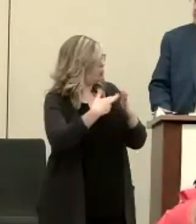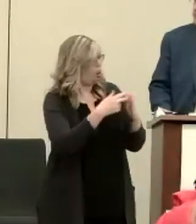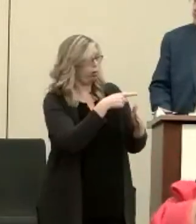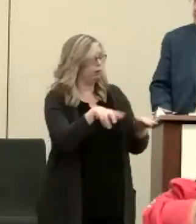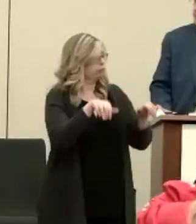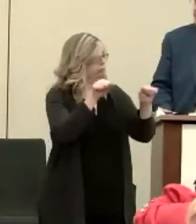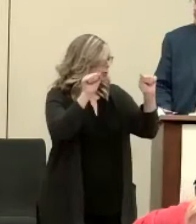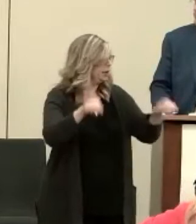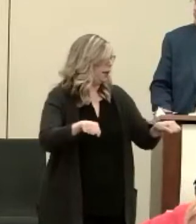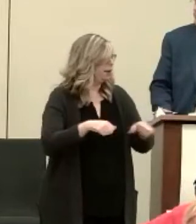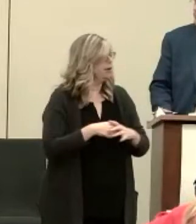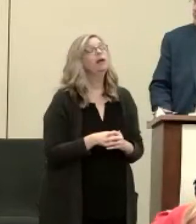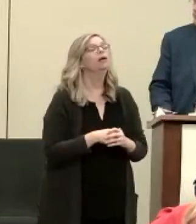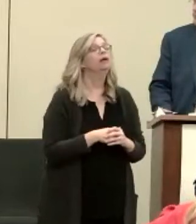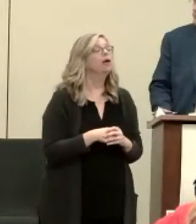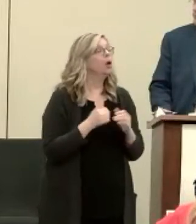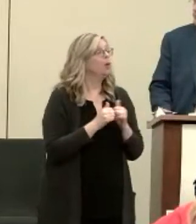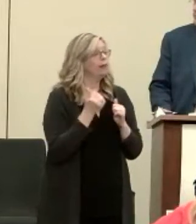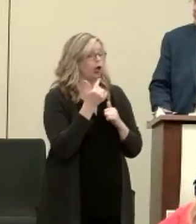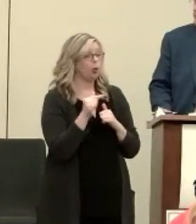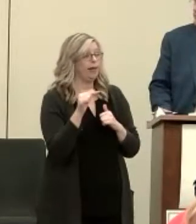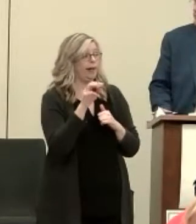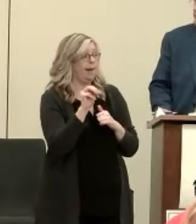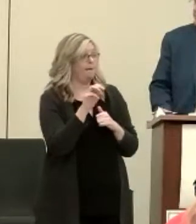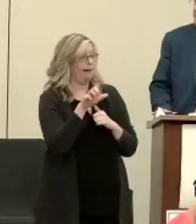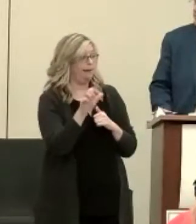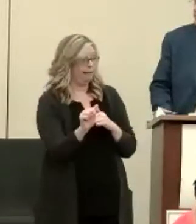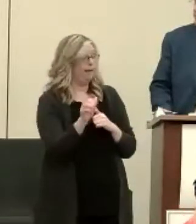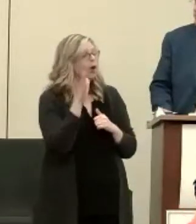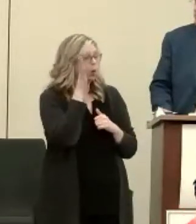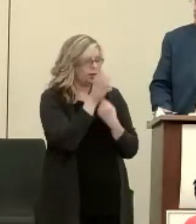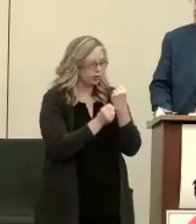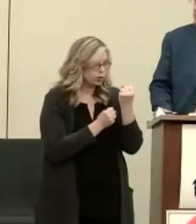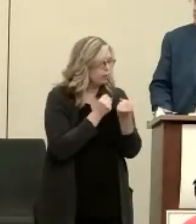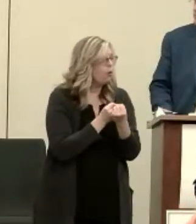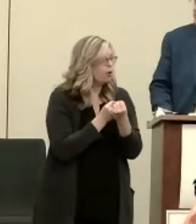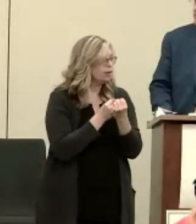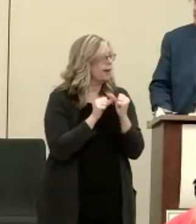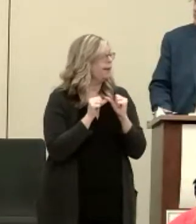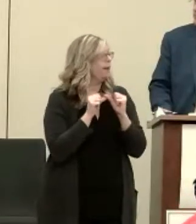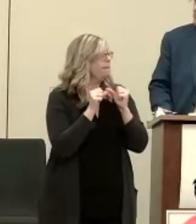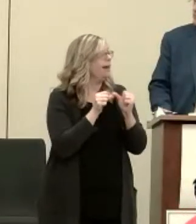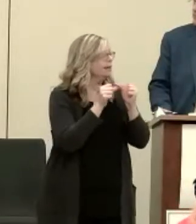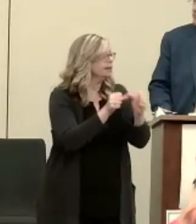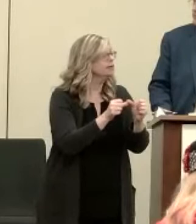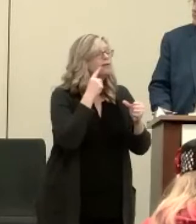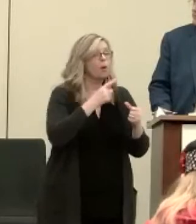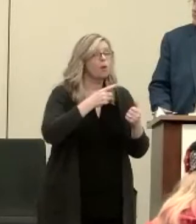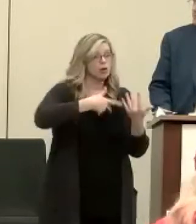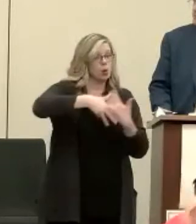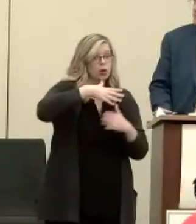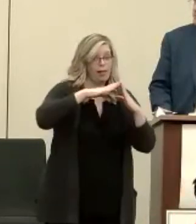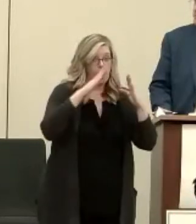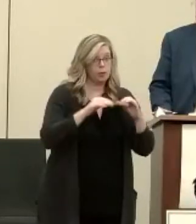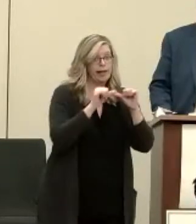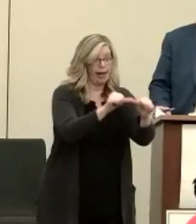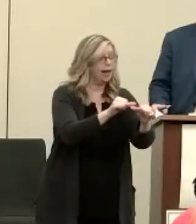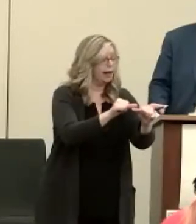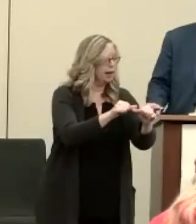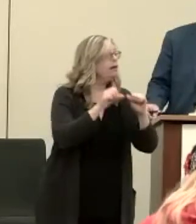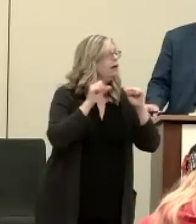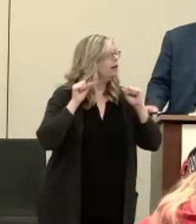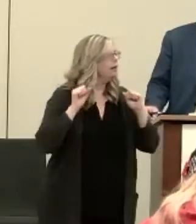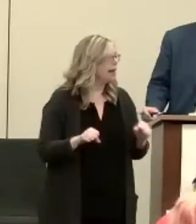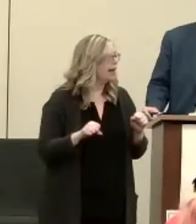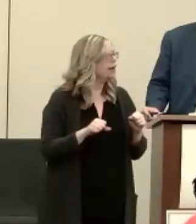we with the Green MLAs will definitely support the maintenance of existing social housing so that it can move